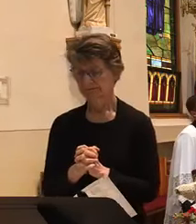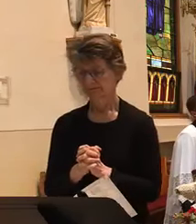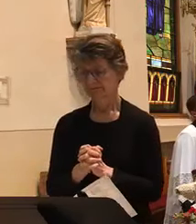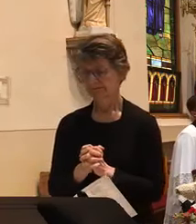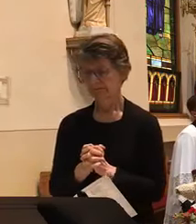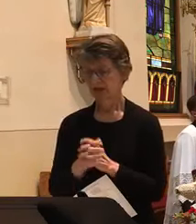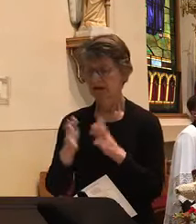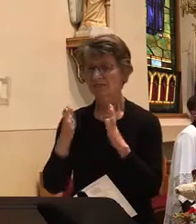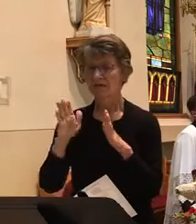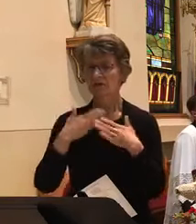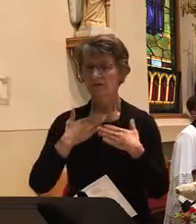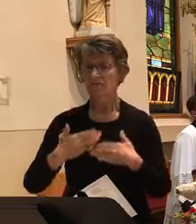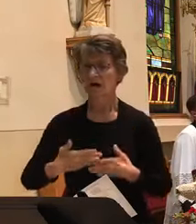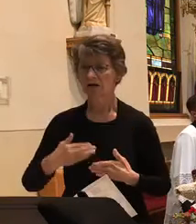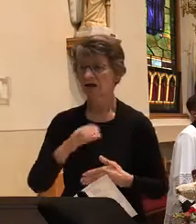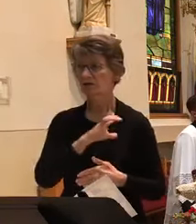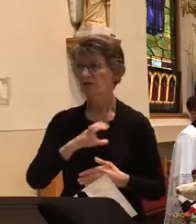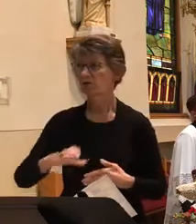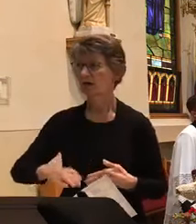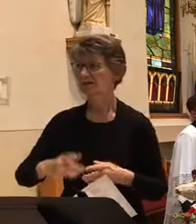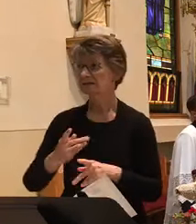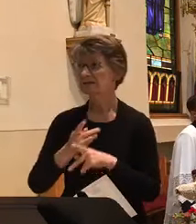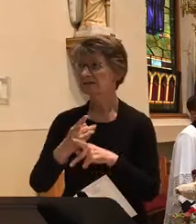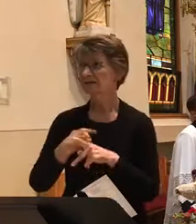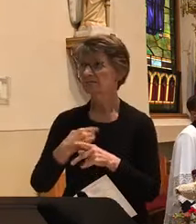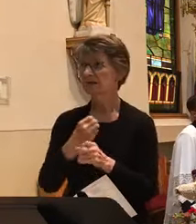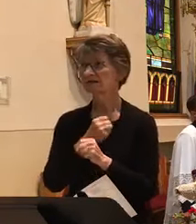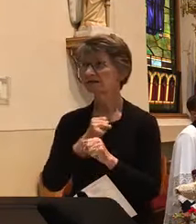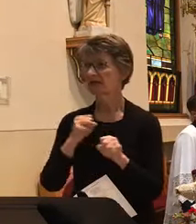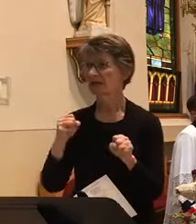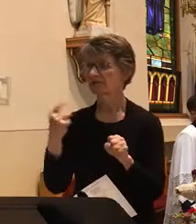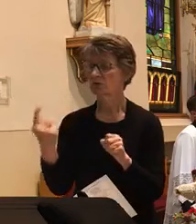May the body of Christ keep me safe